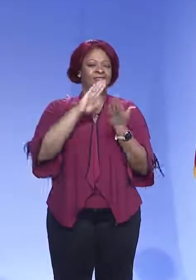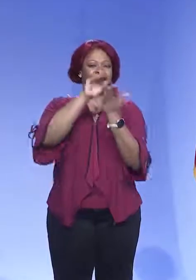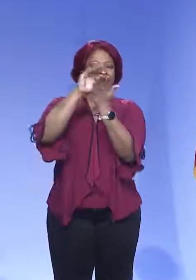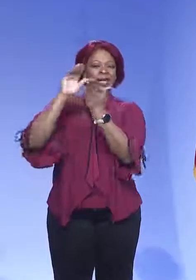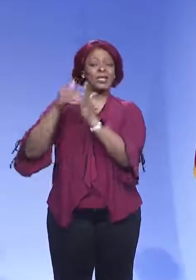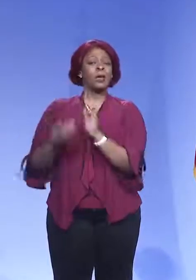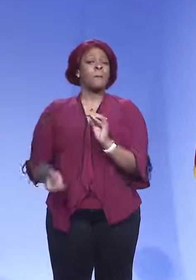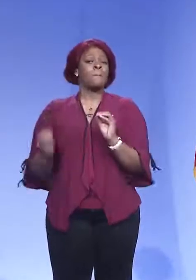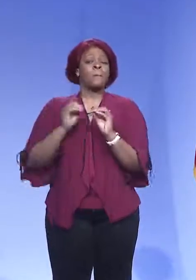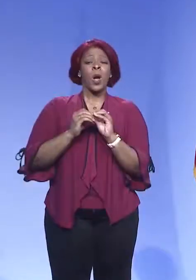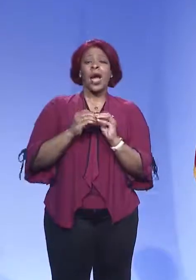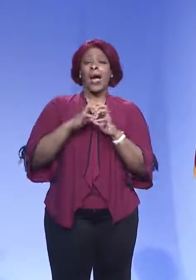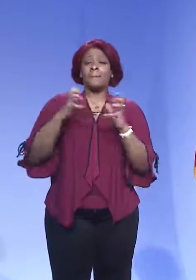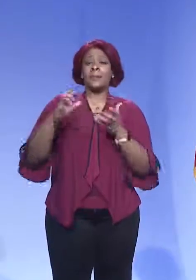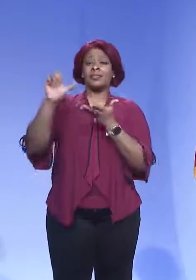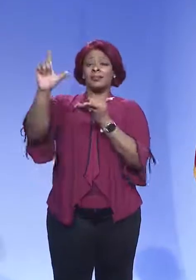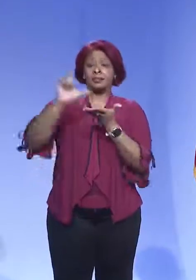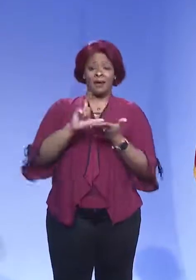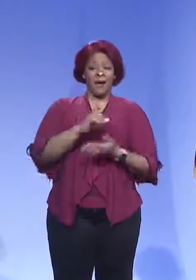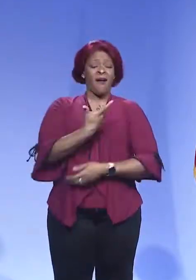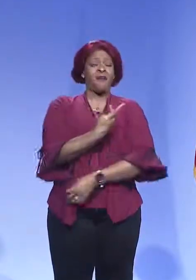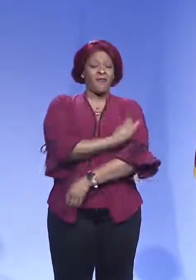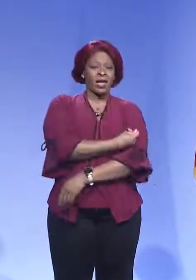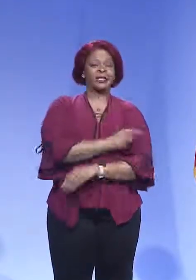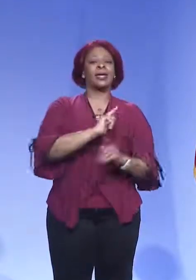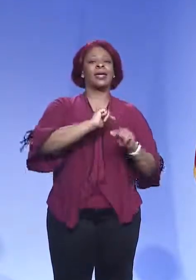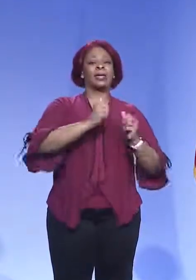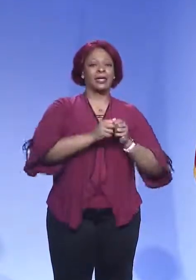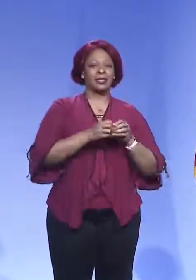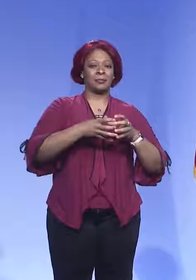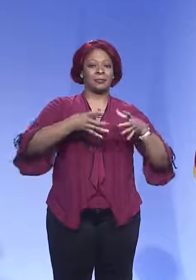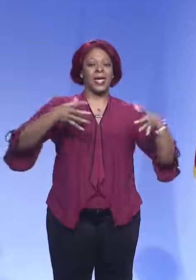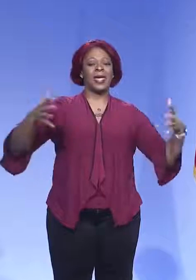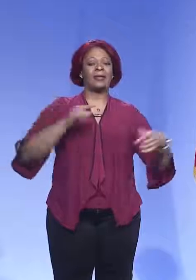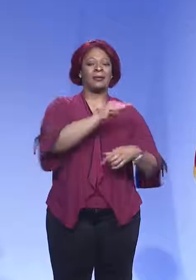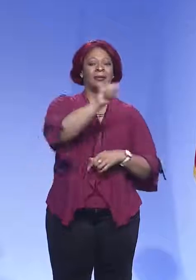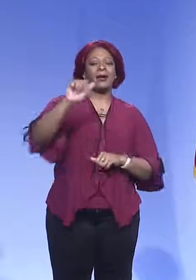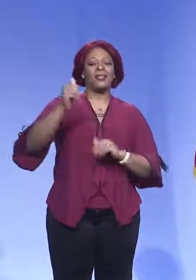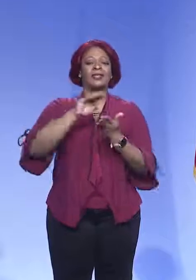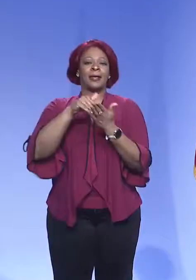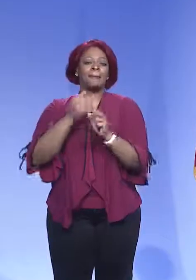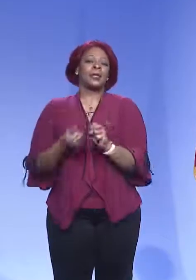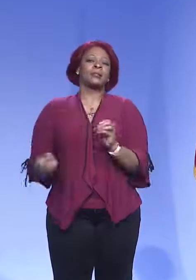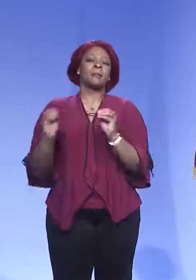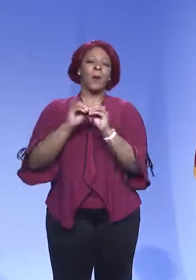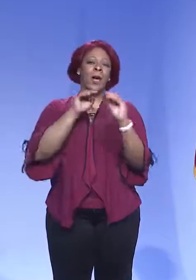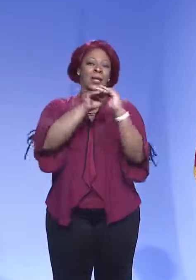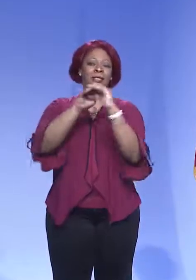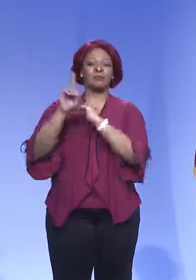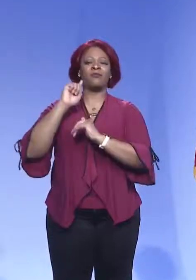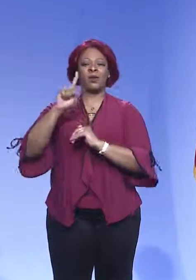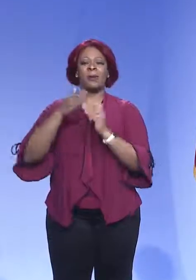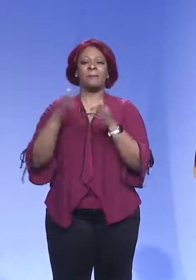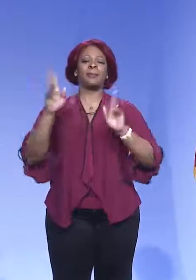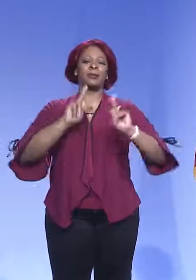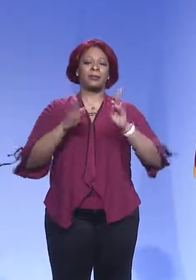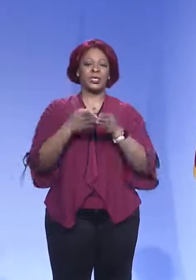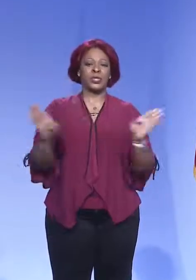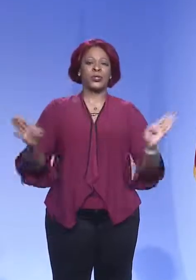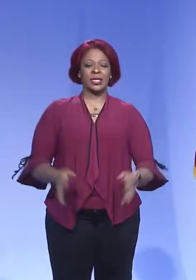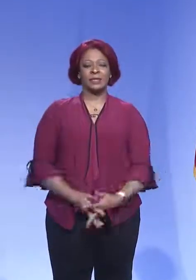know what vaccine we're getting, we can begin to expand to those other sites so that it makes it more accessible for the public in